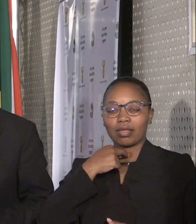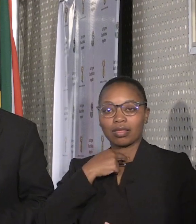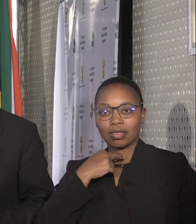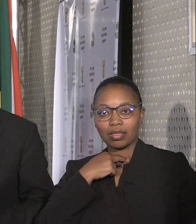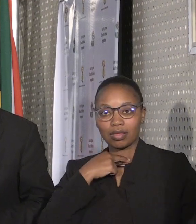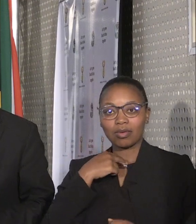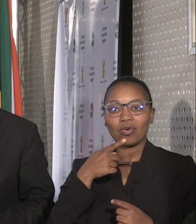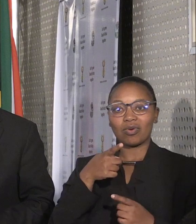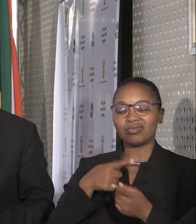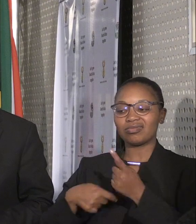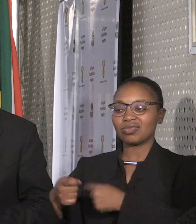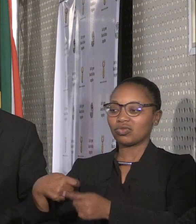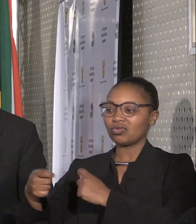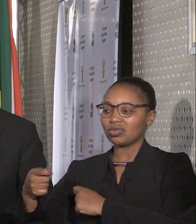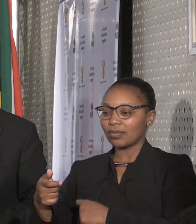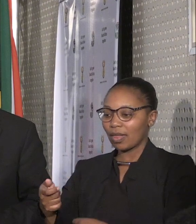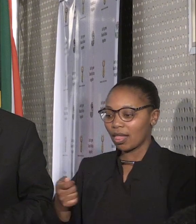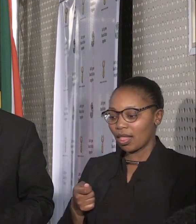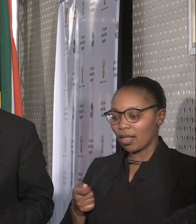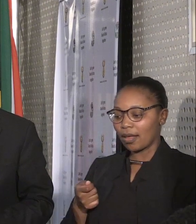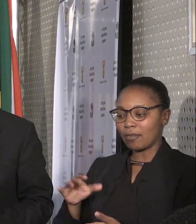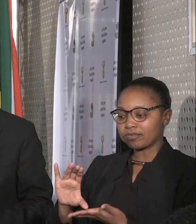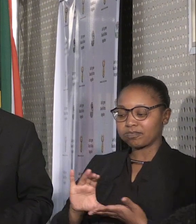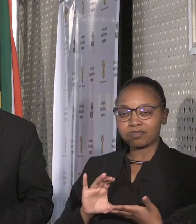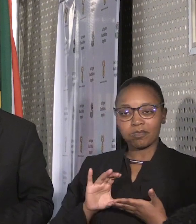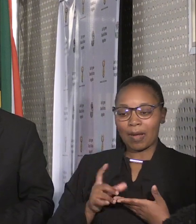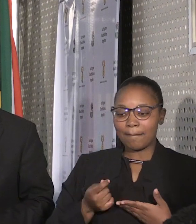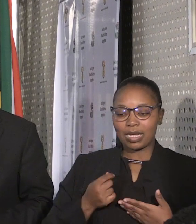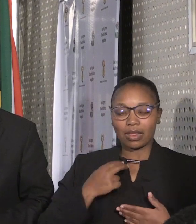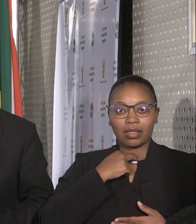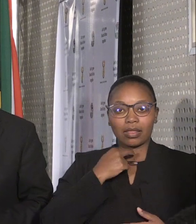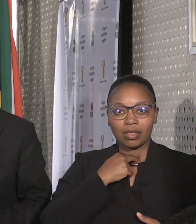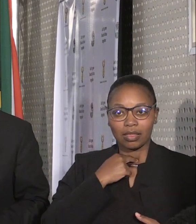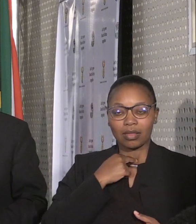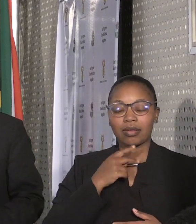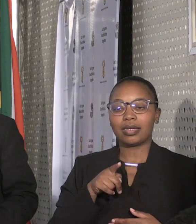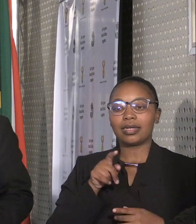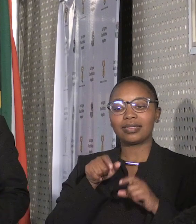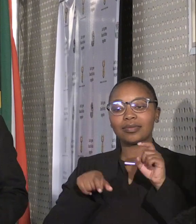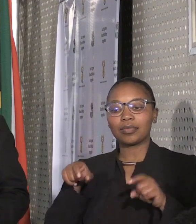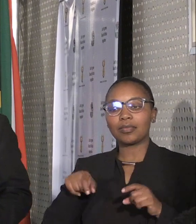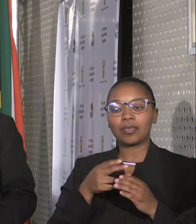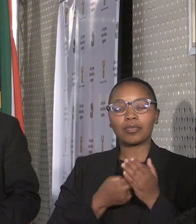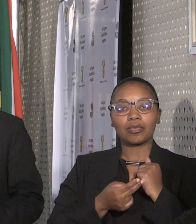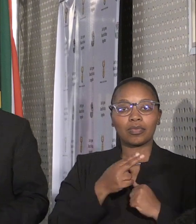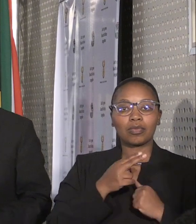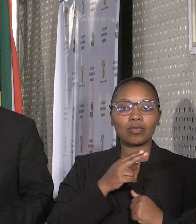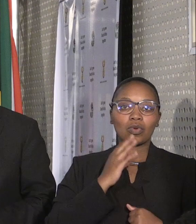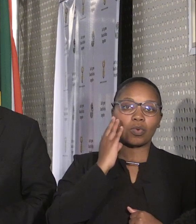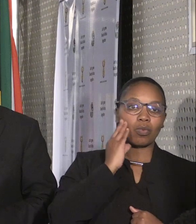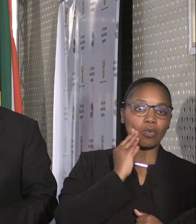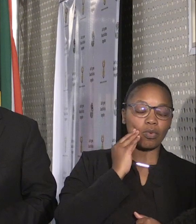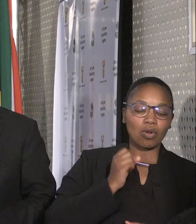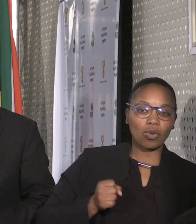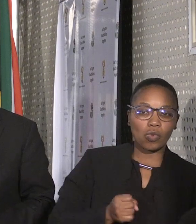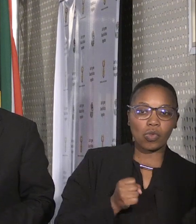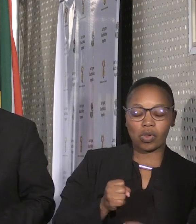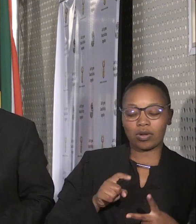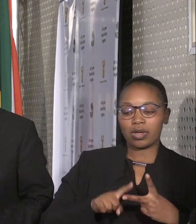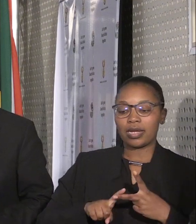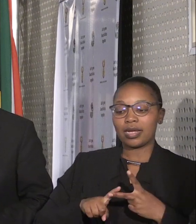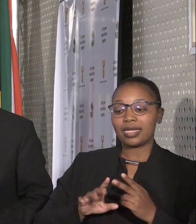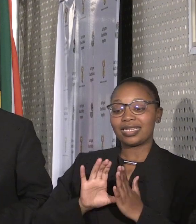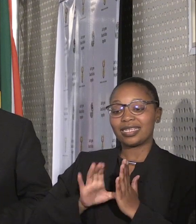leading to failed withdrawal attempts by some grant recipients for the old age and disability